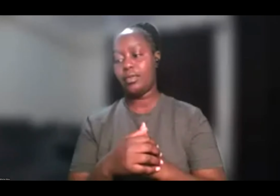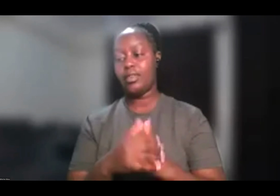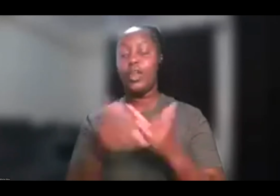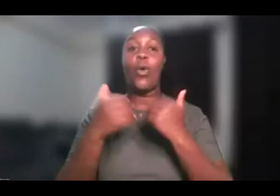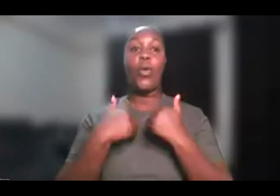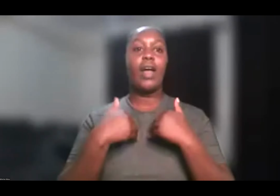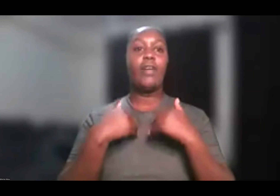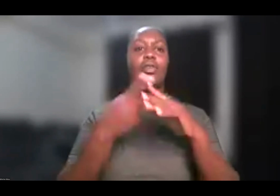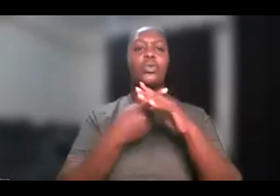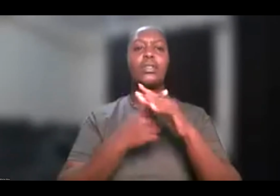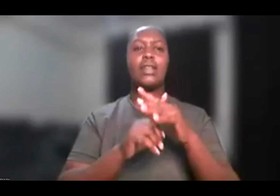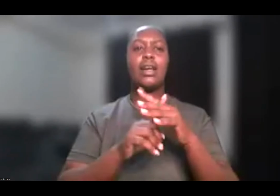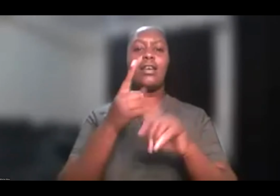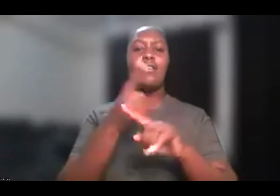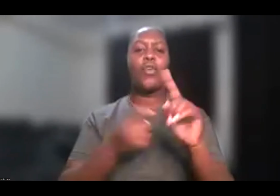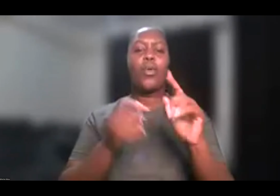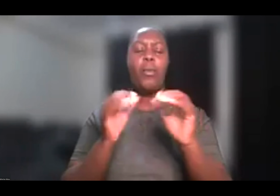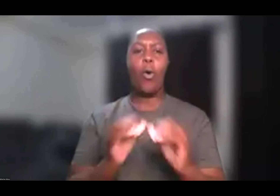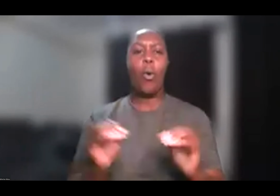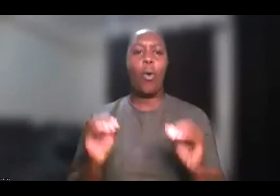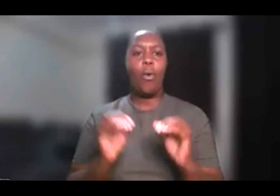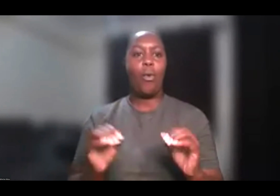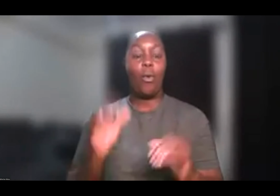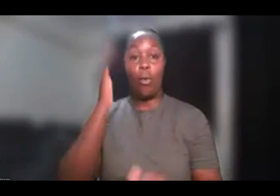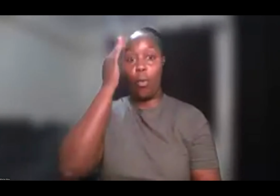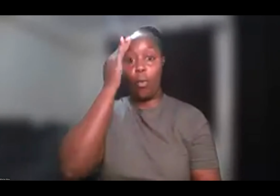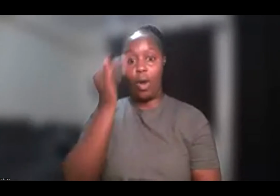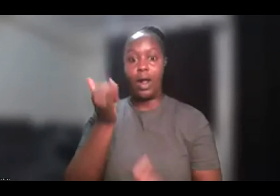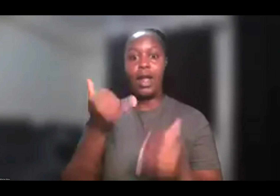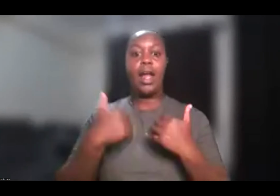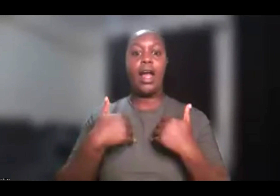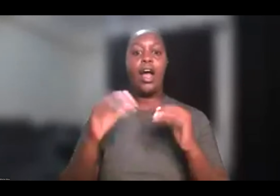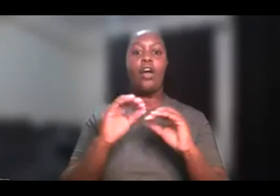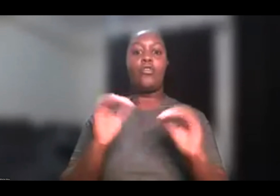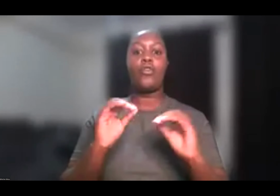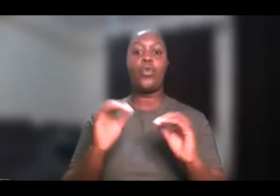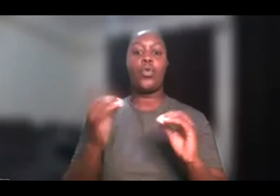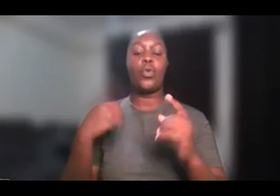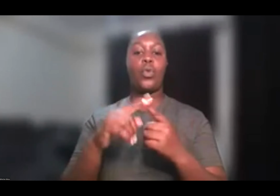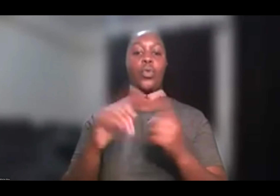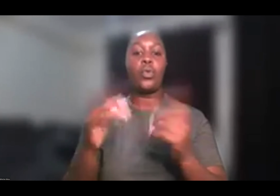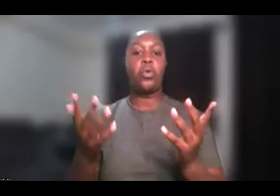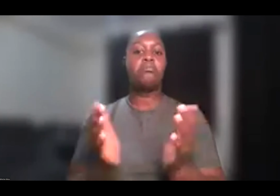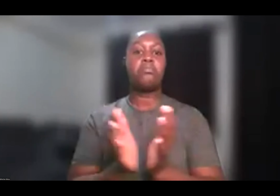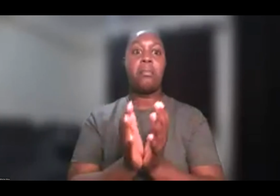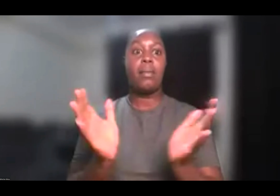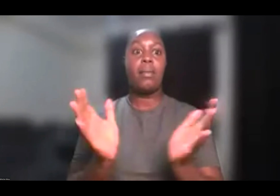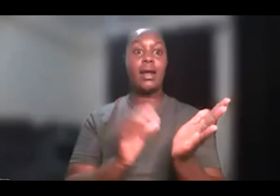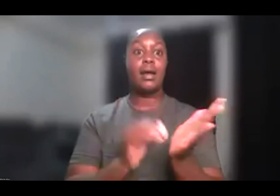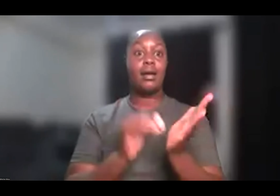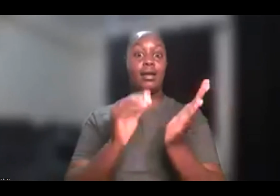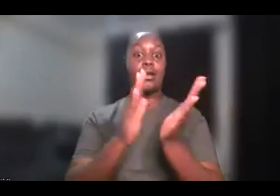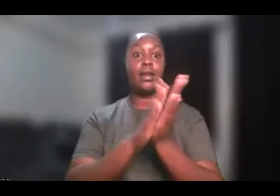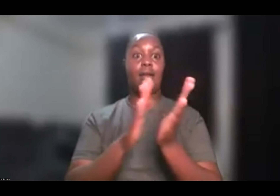as there were no public or ready to use Beninese sign language dataset. So our first 1,000 signs